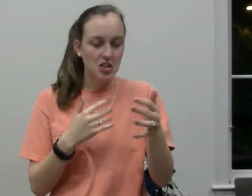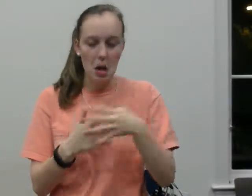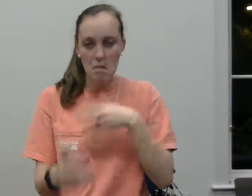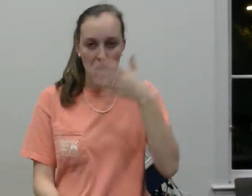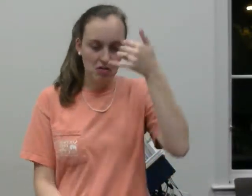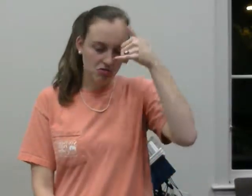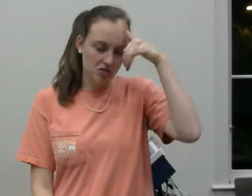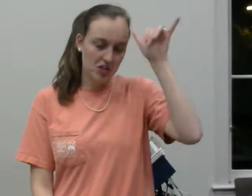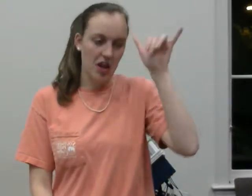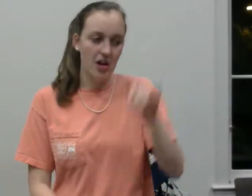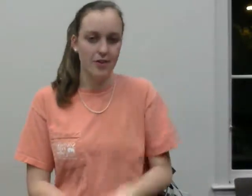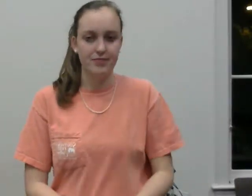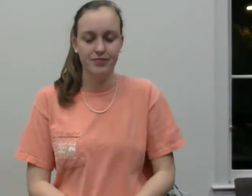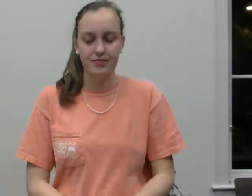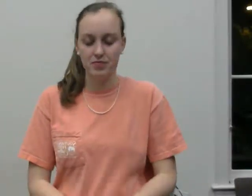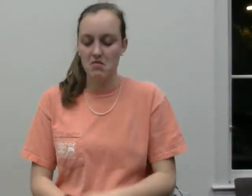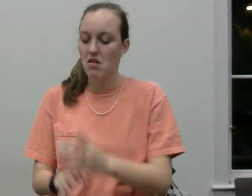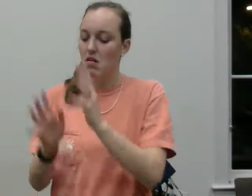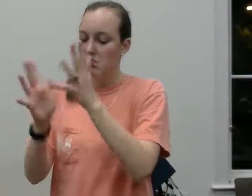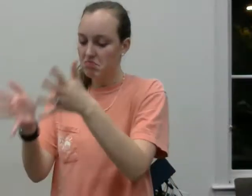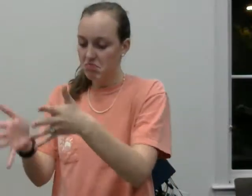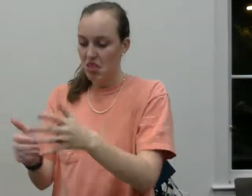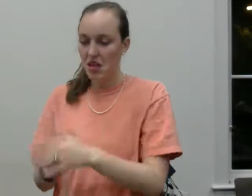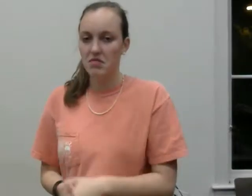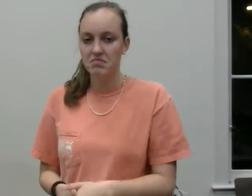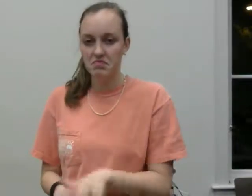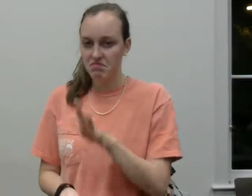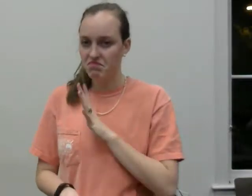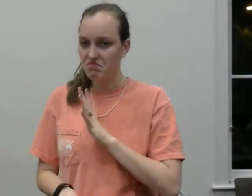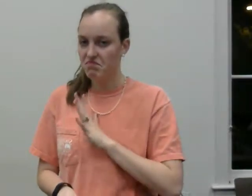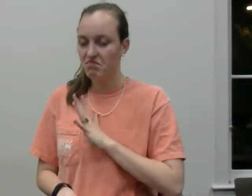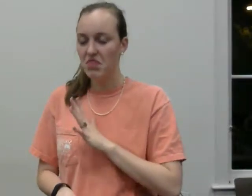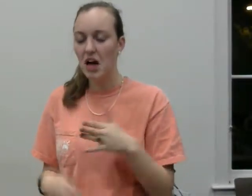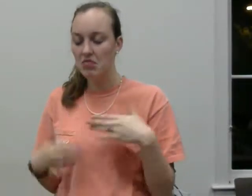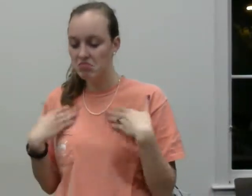she let him just sit there and be happy.